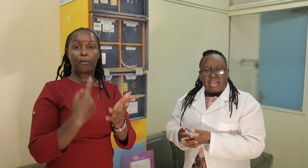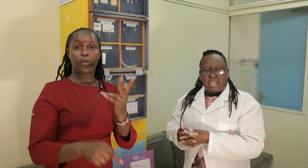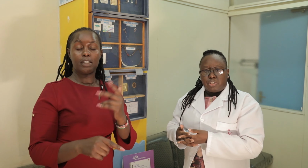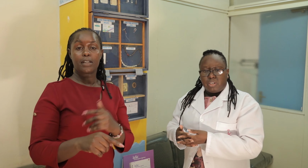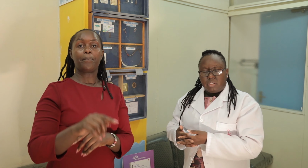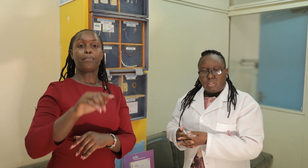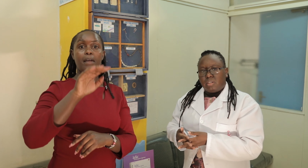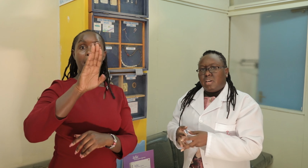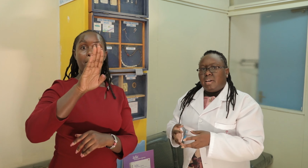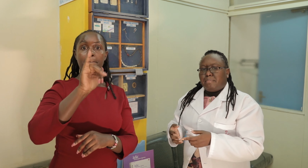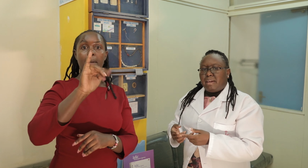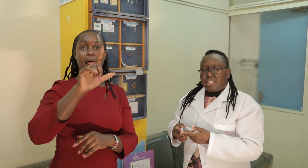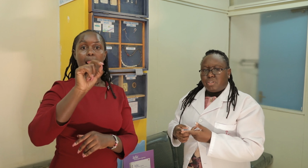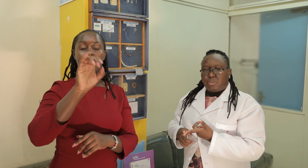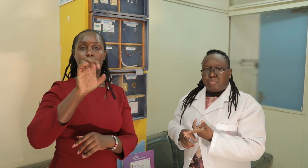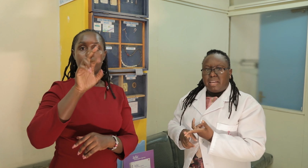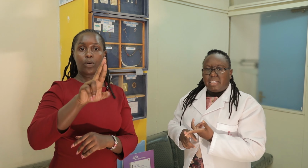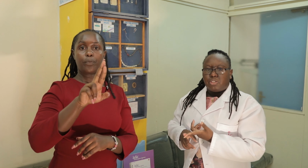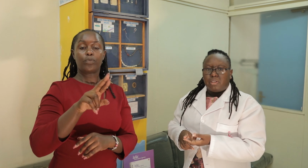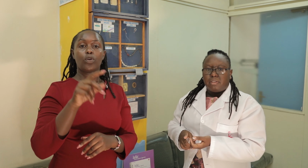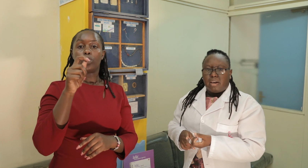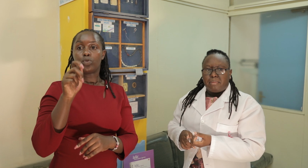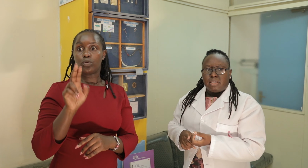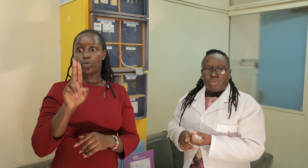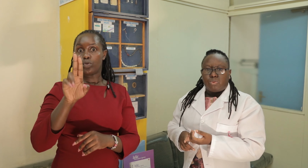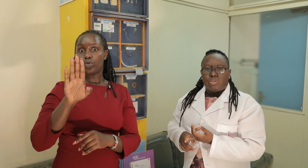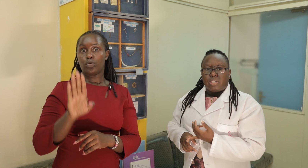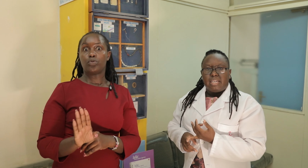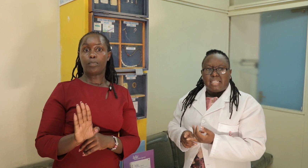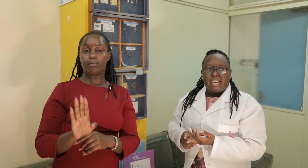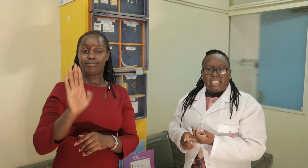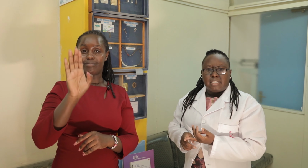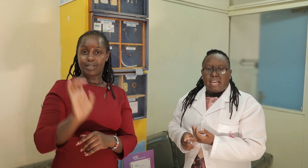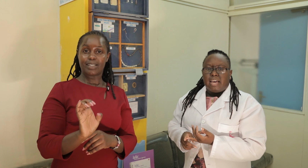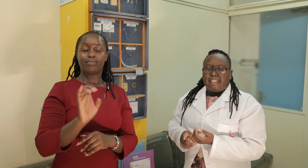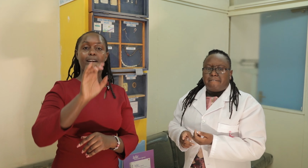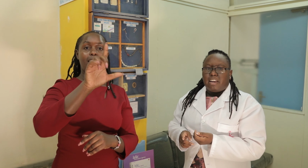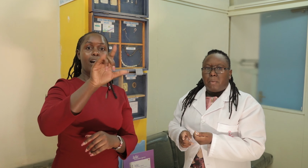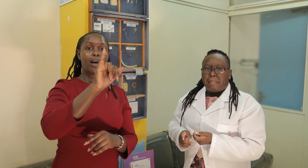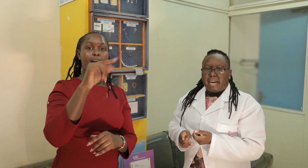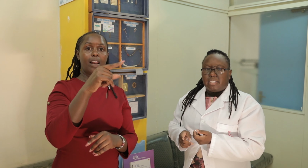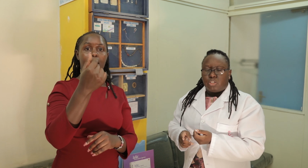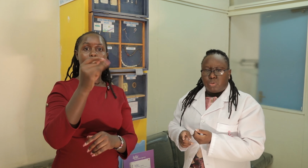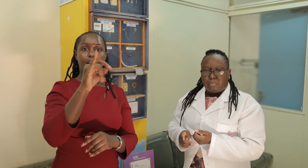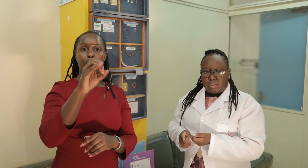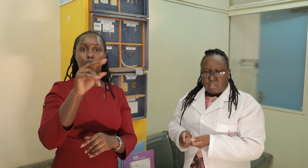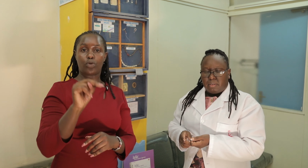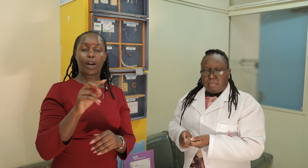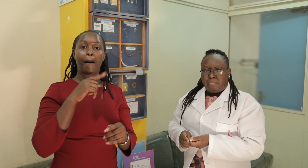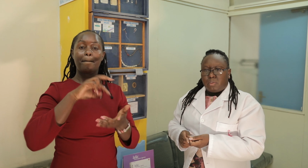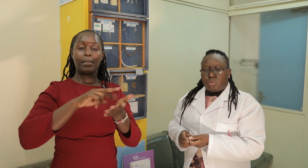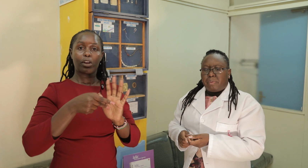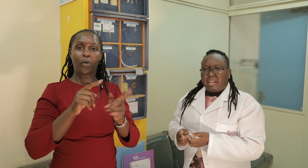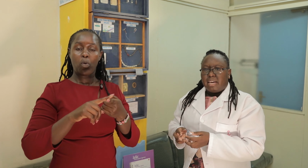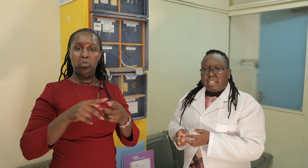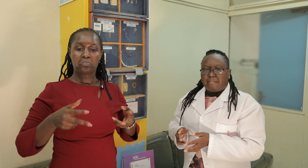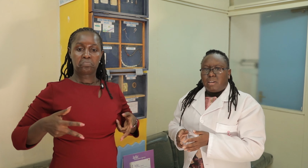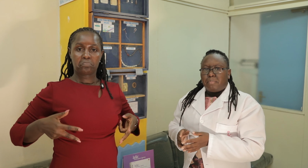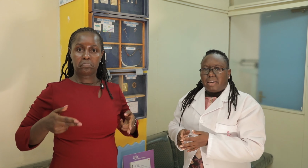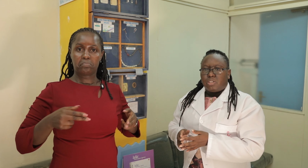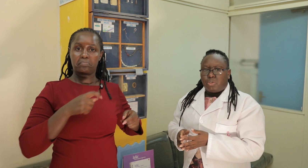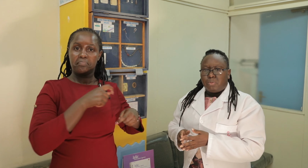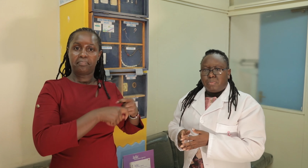tube ligation. Bilateral tube ligation means we usually tie the fallopian tubes. So by tying